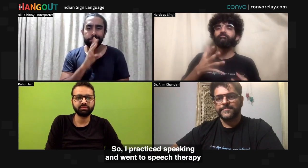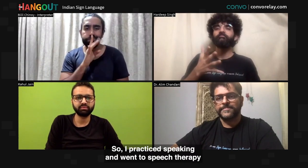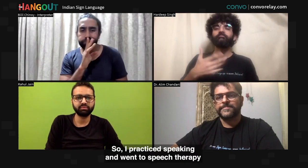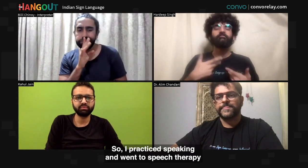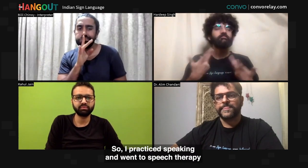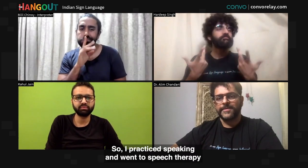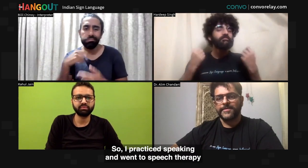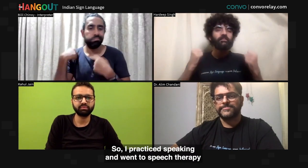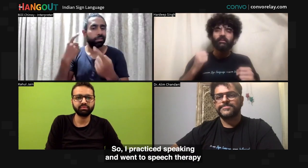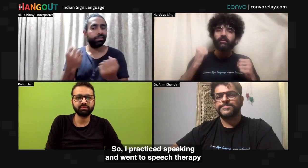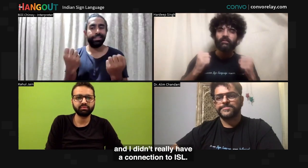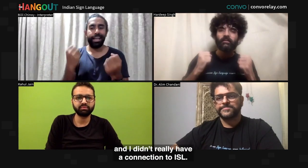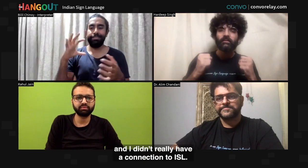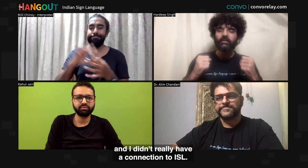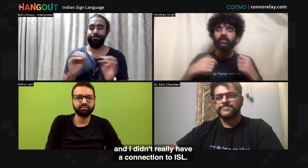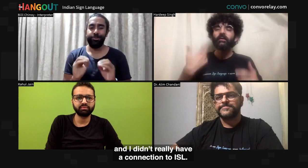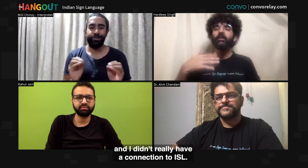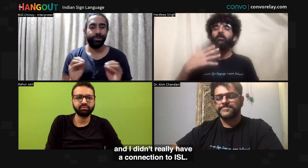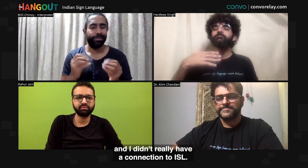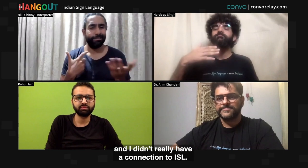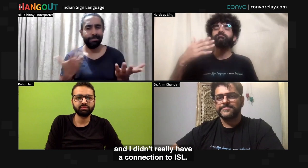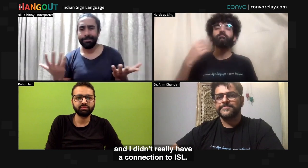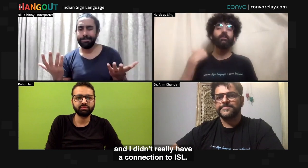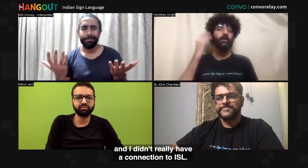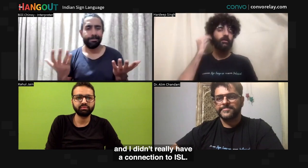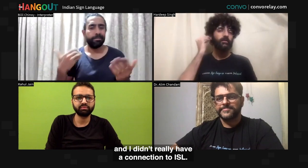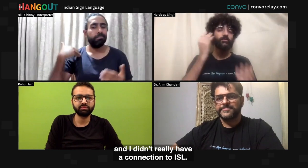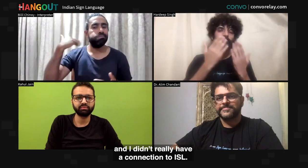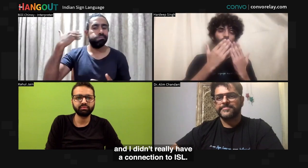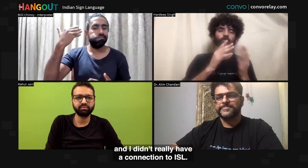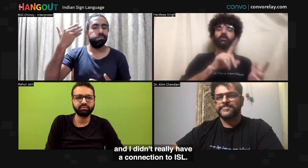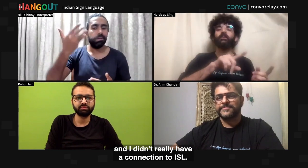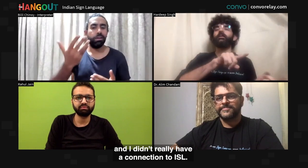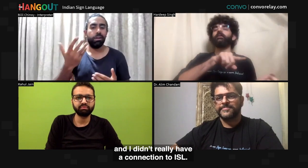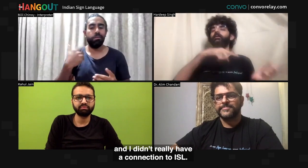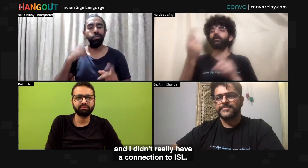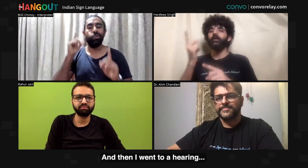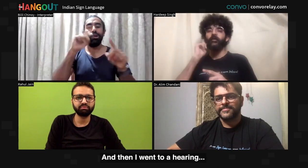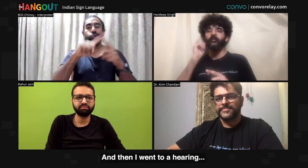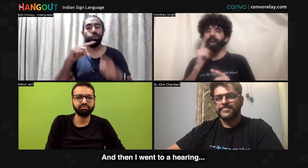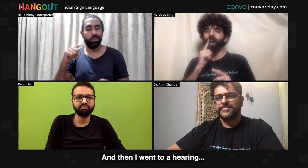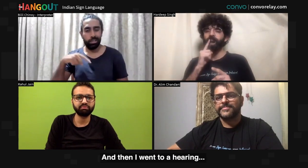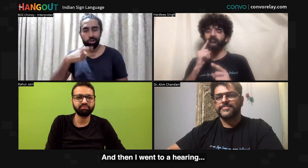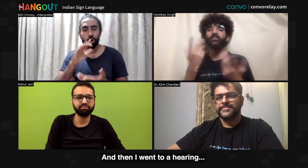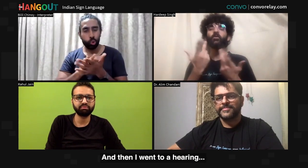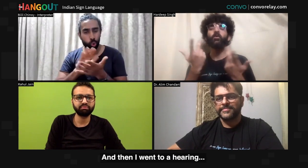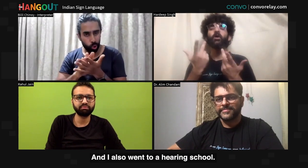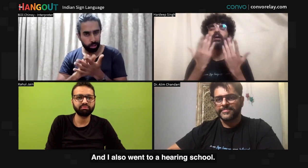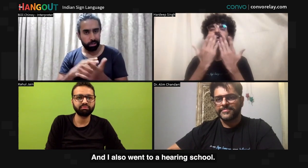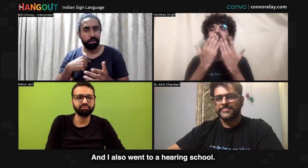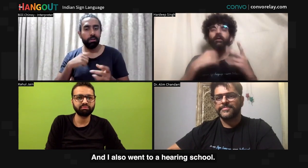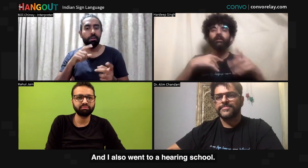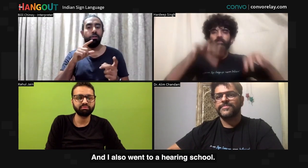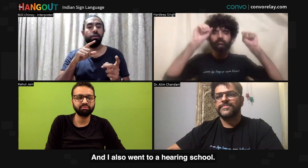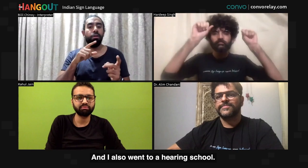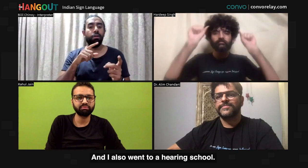went to speech therapy, and I didn't really have a connection to ISL. And then I went to a hearing, and I also went to a hearing school.